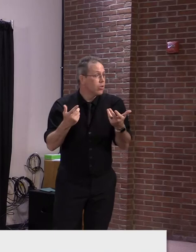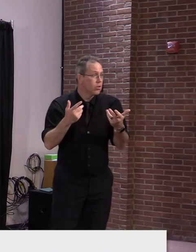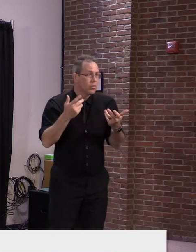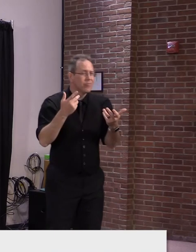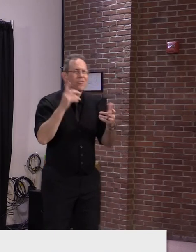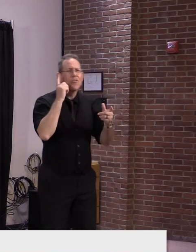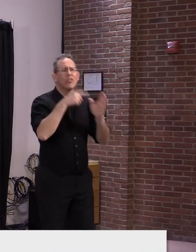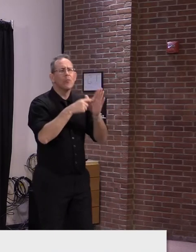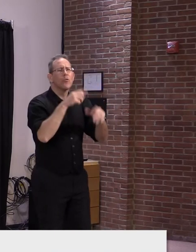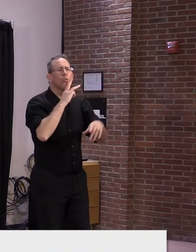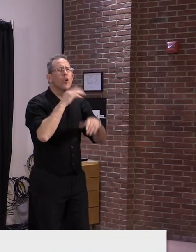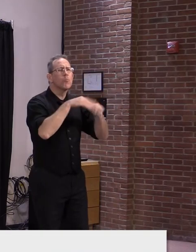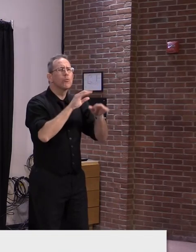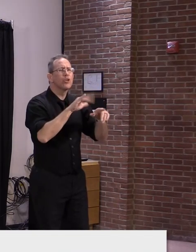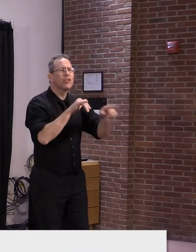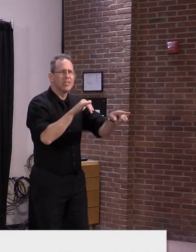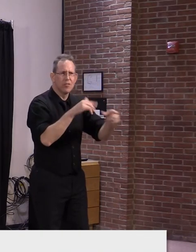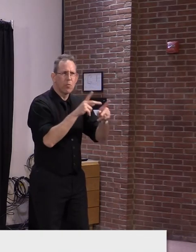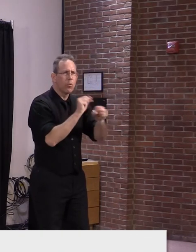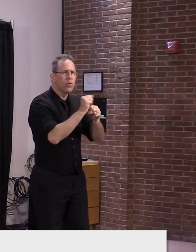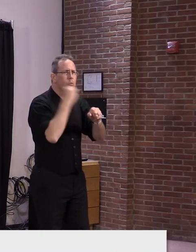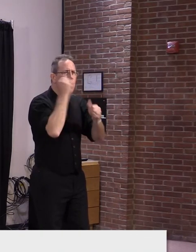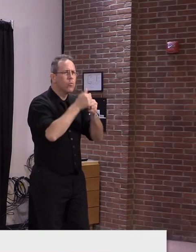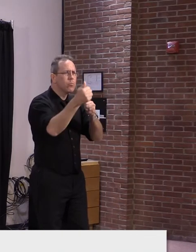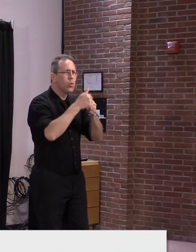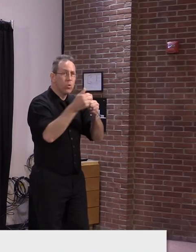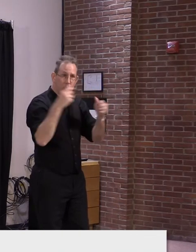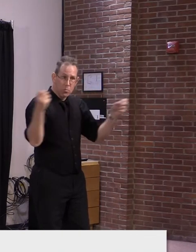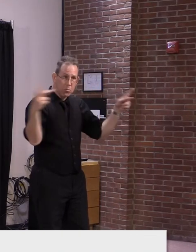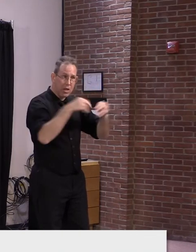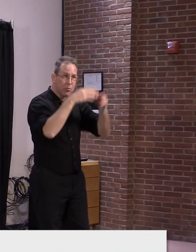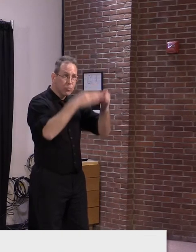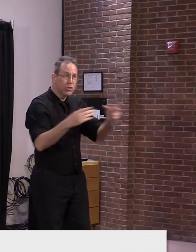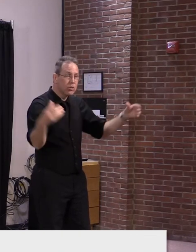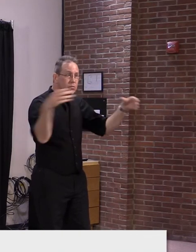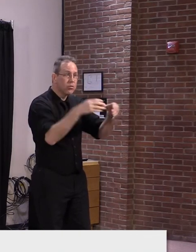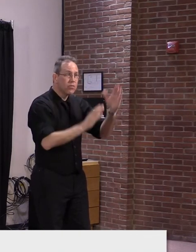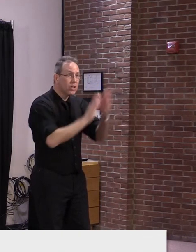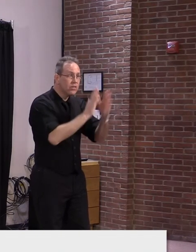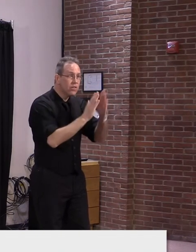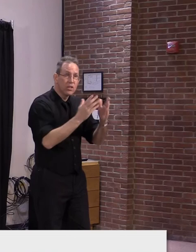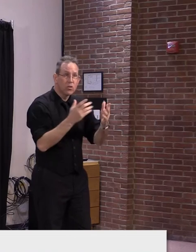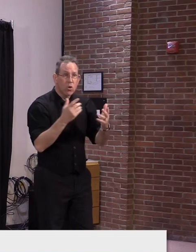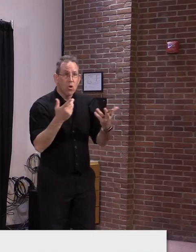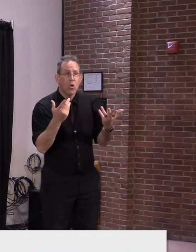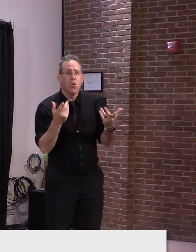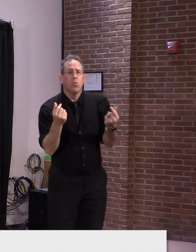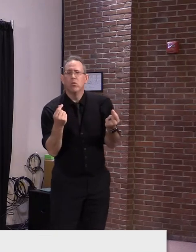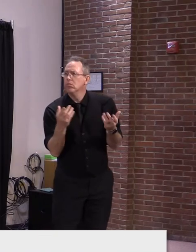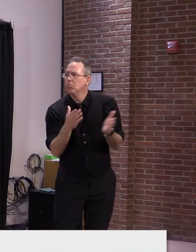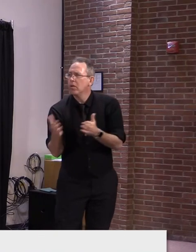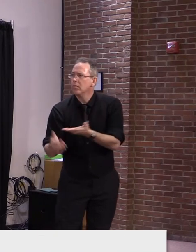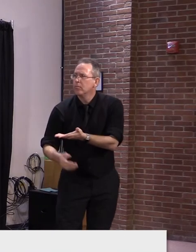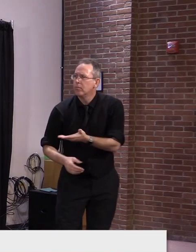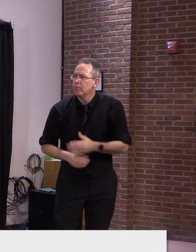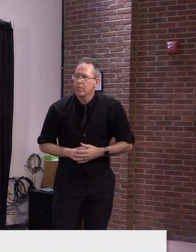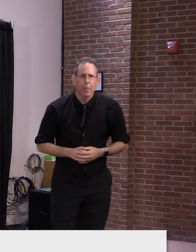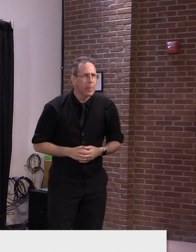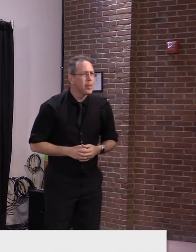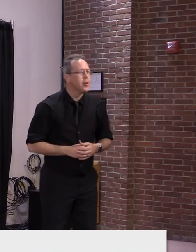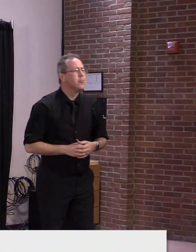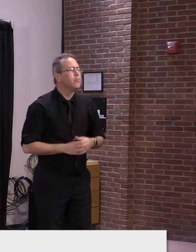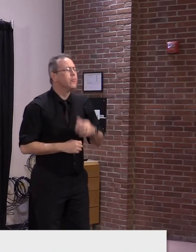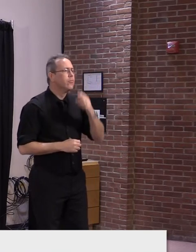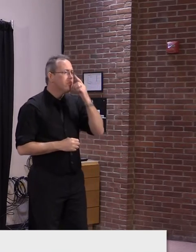to see state workers returning here during the daytime. I'm wondering how that's moving along. I might ask, is Secretary Clauser on?